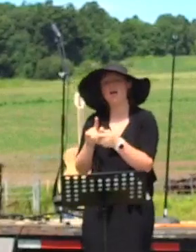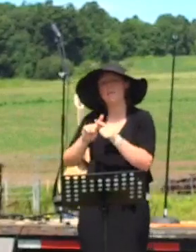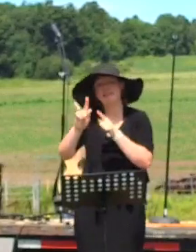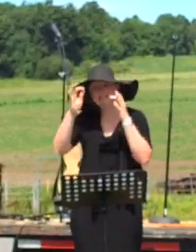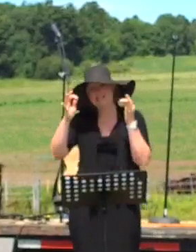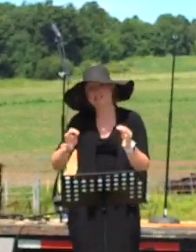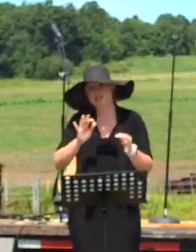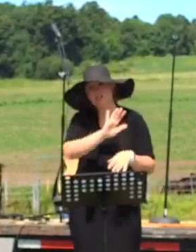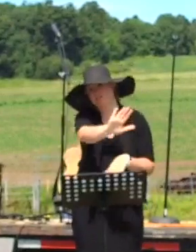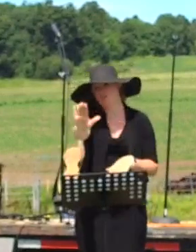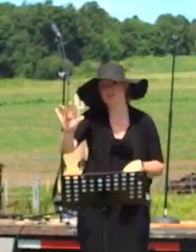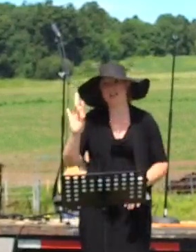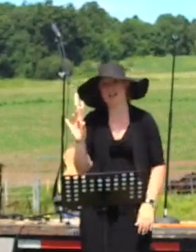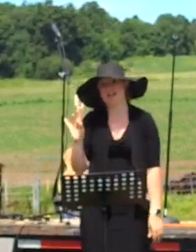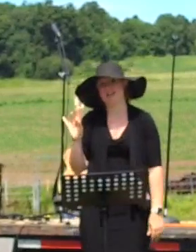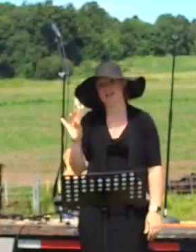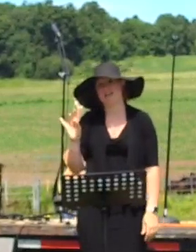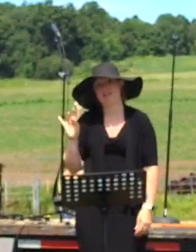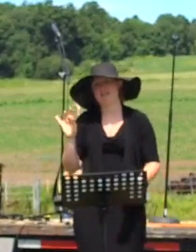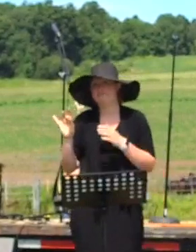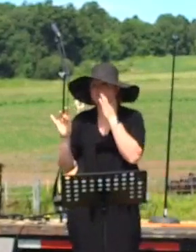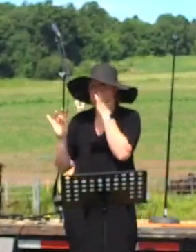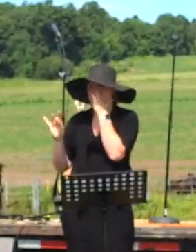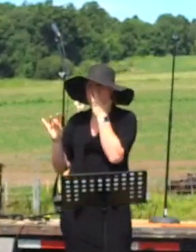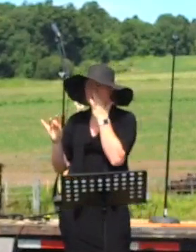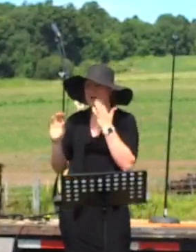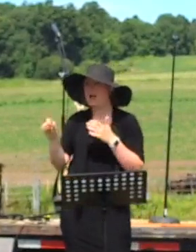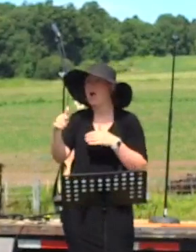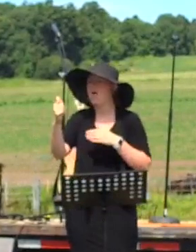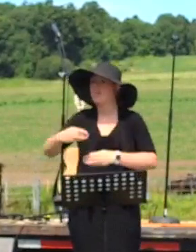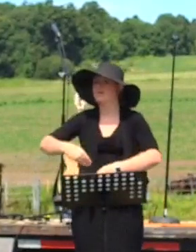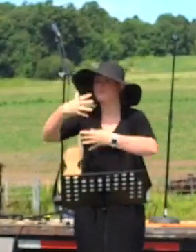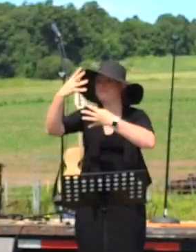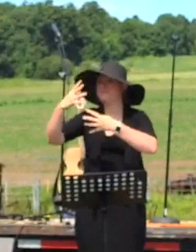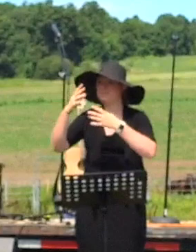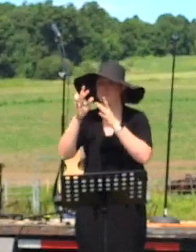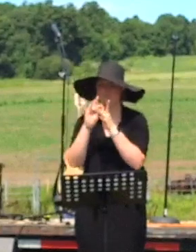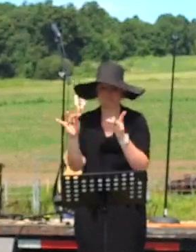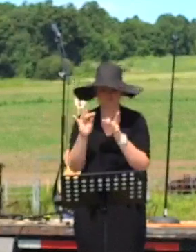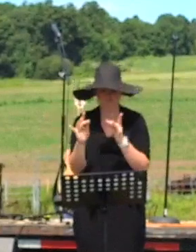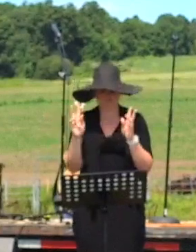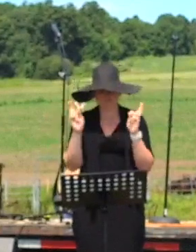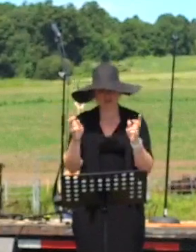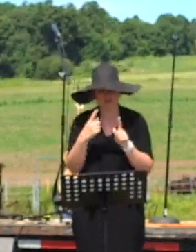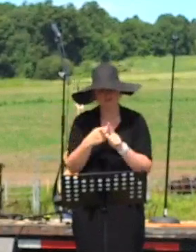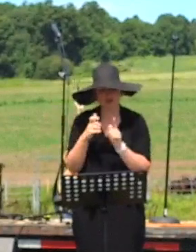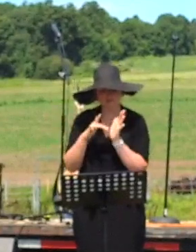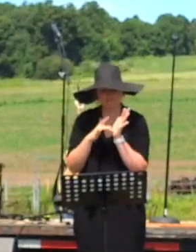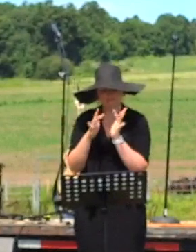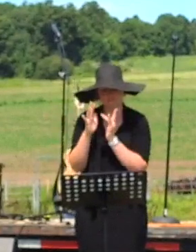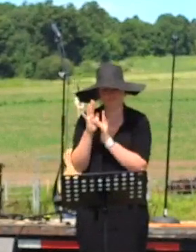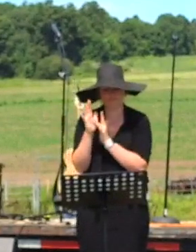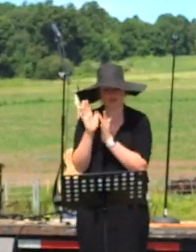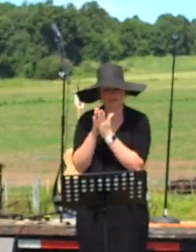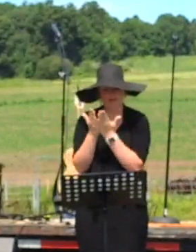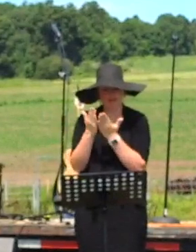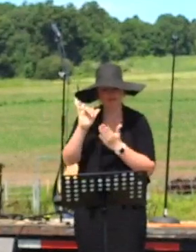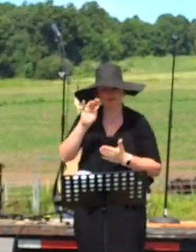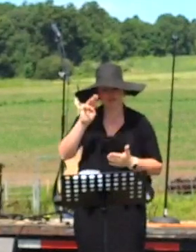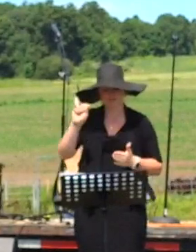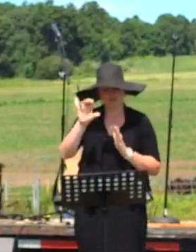is yours, eights. So I want to pull up another scripture, actually, from the book of James again. And this is from chapter